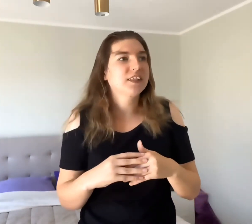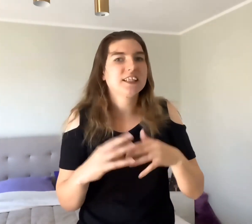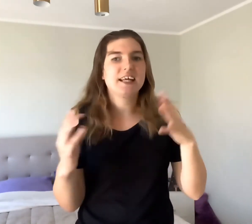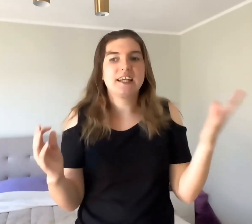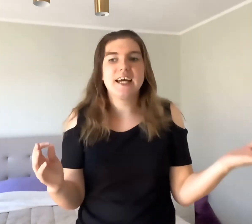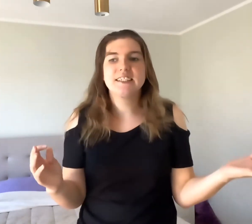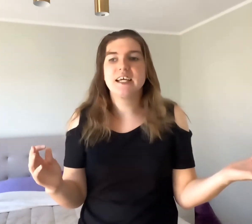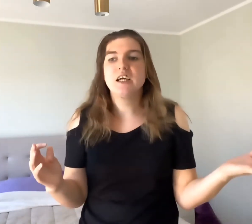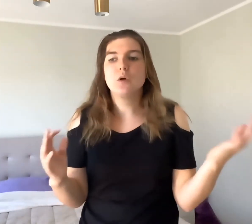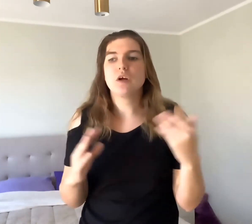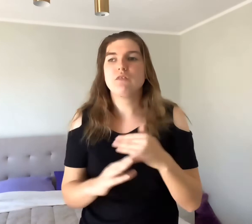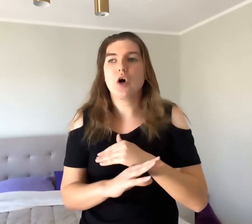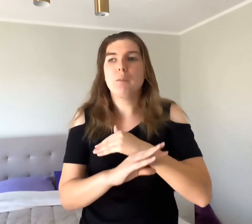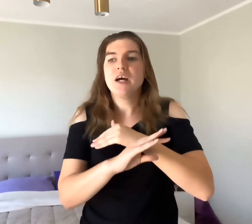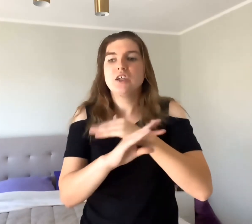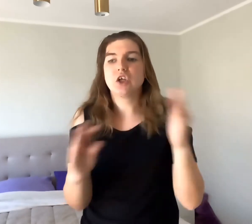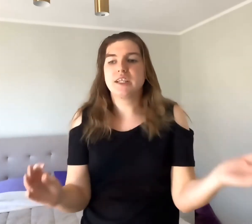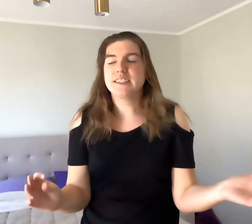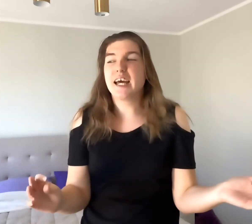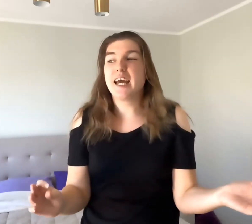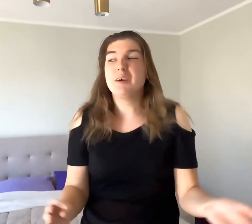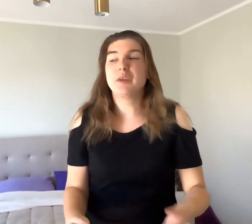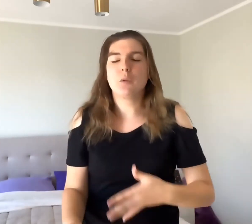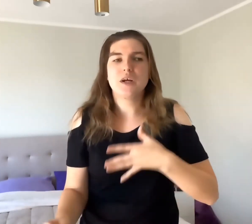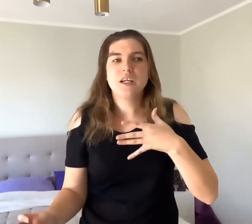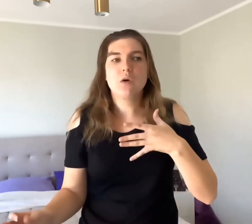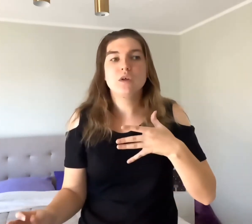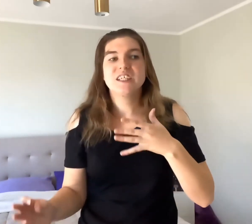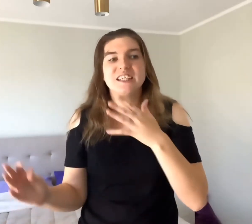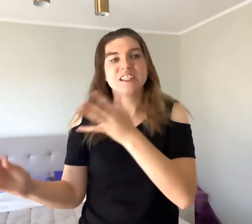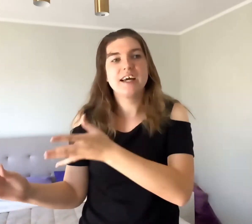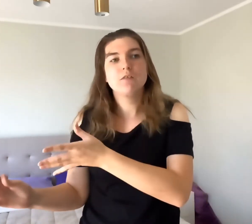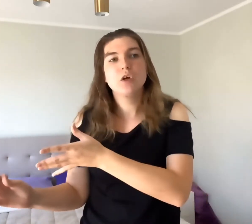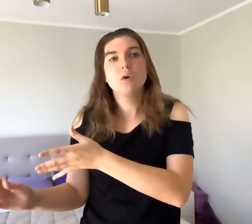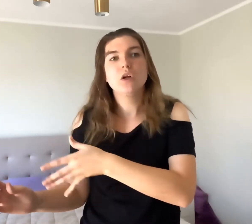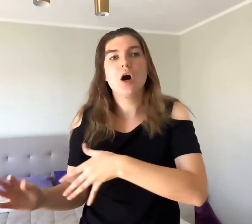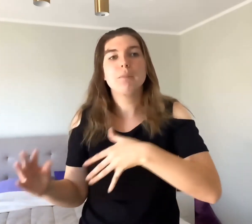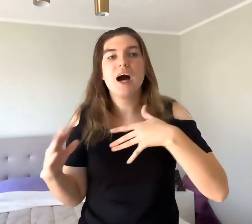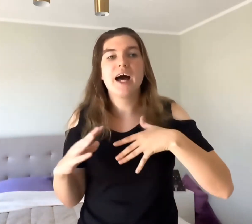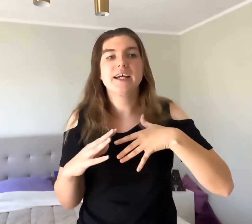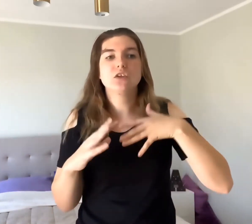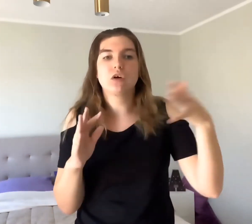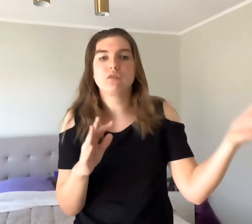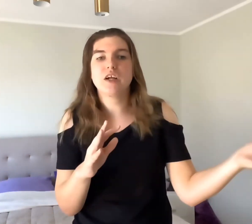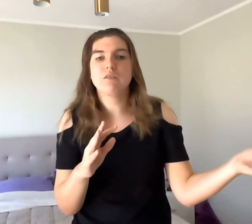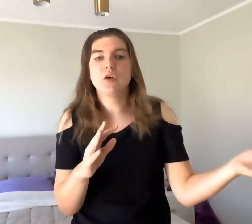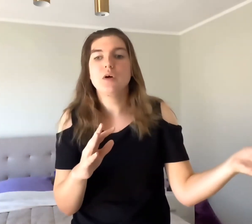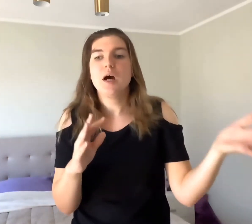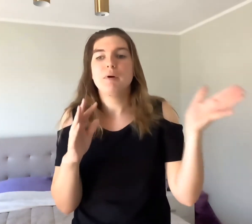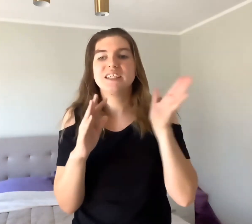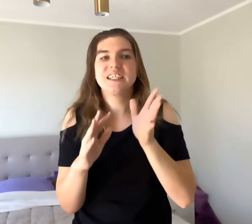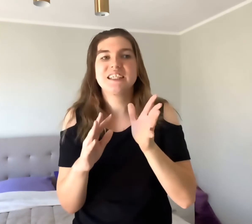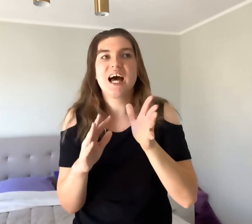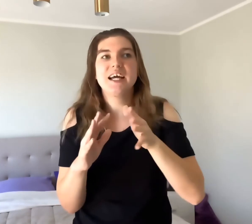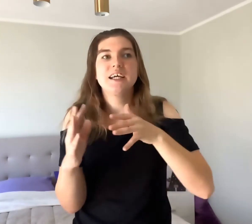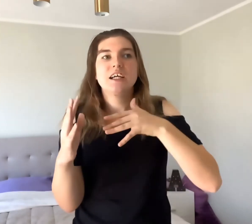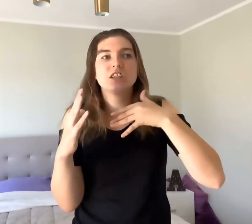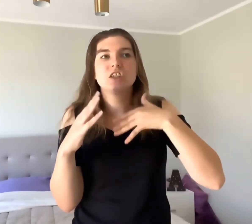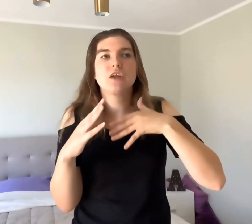obviously lighting. You want to film during the day with a window to the side of you, not behind or in front of you, but to the side, just so that